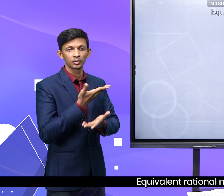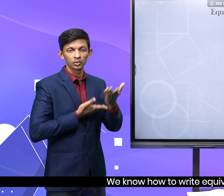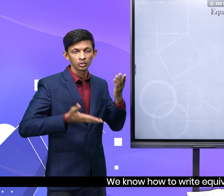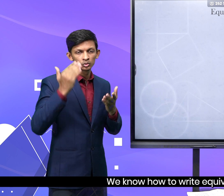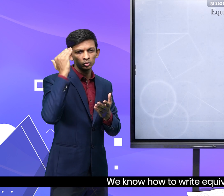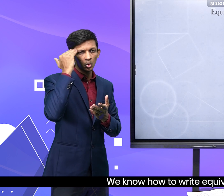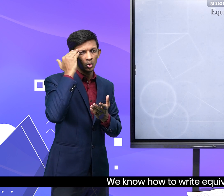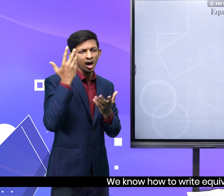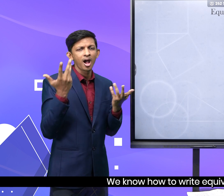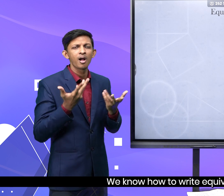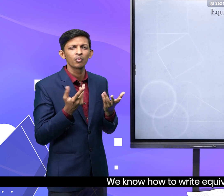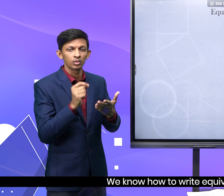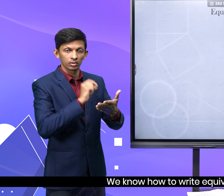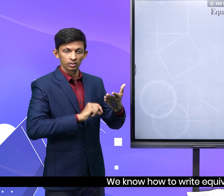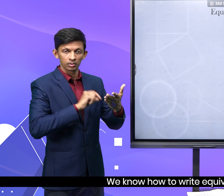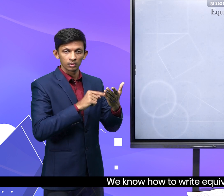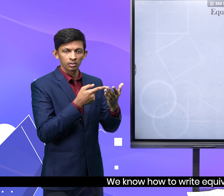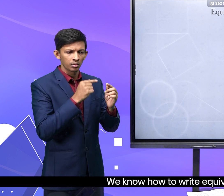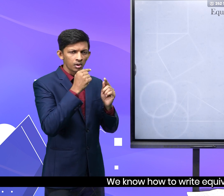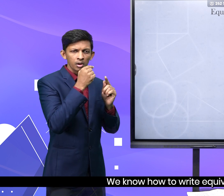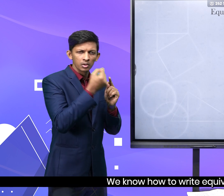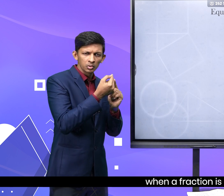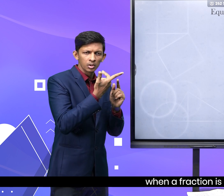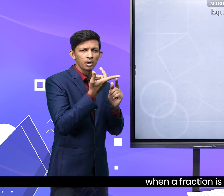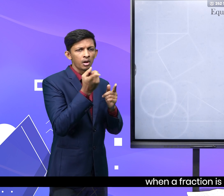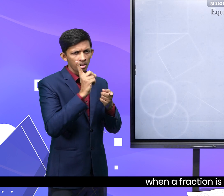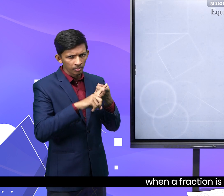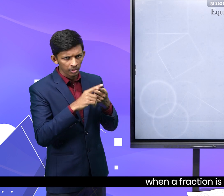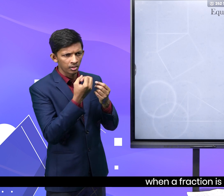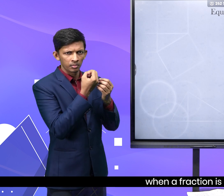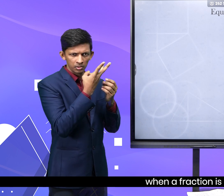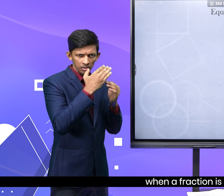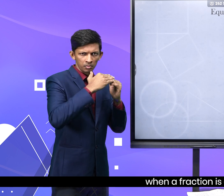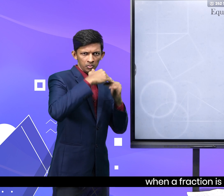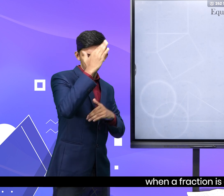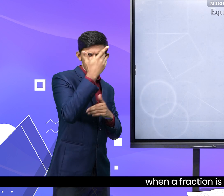We know how to write equivalent fractions when a fraction is given.